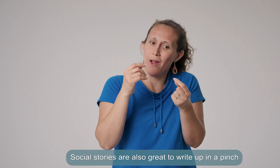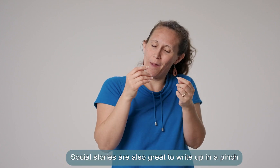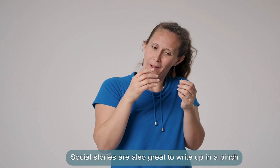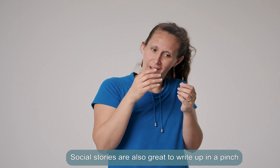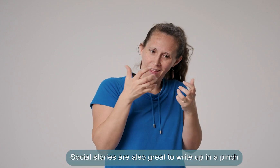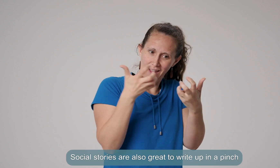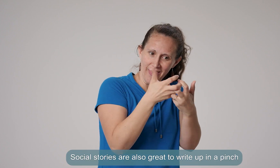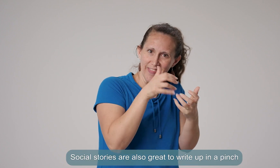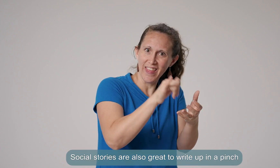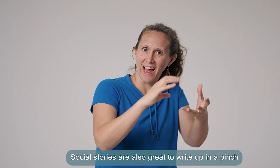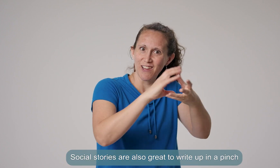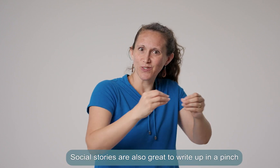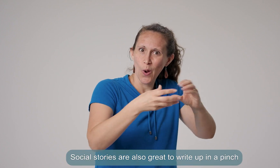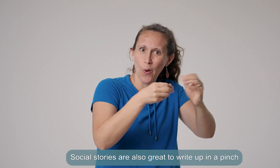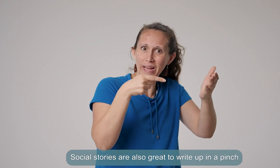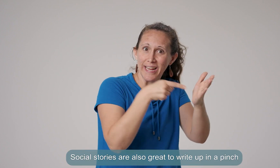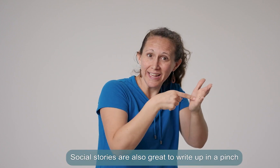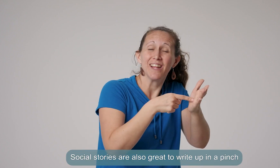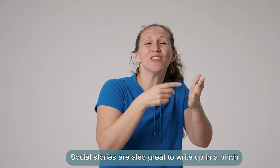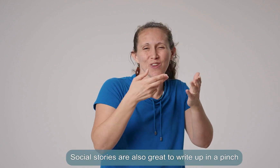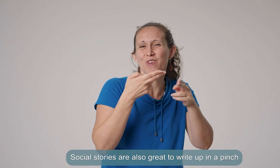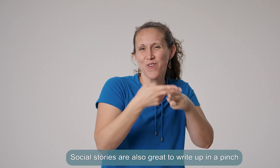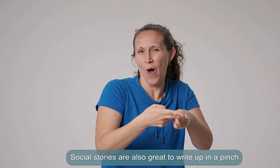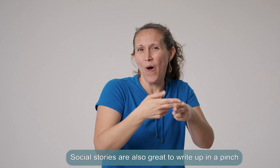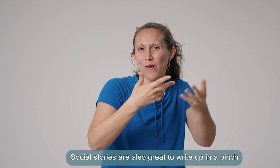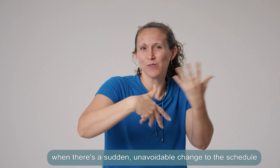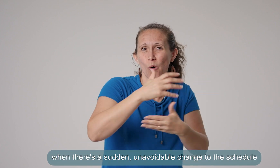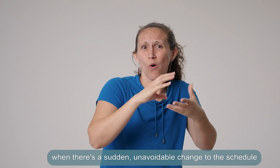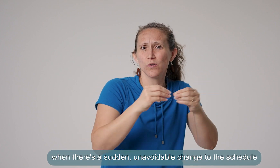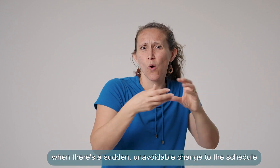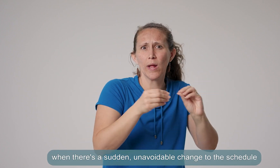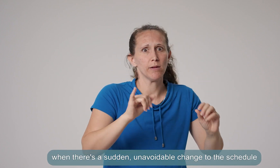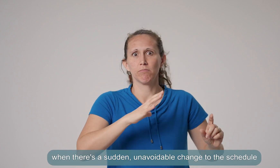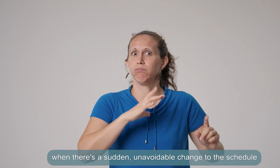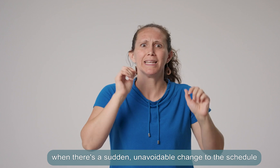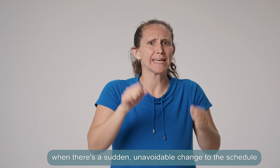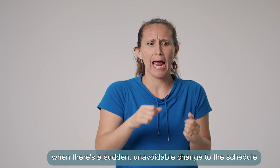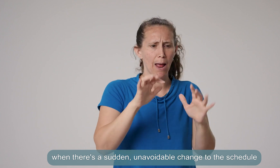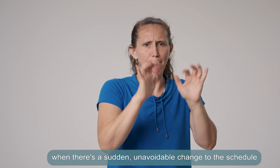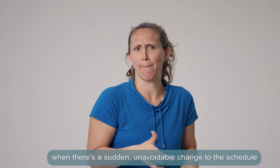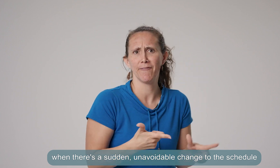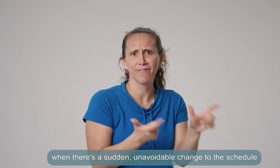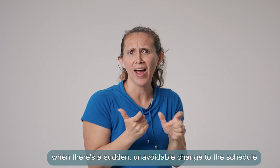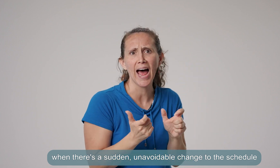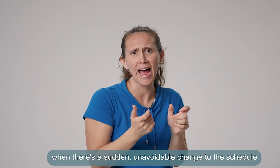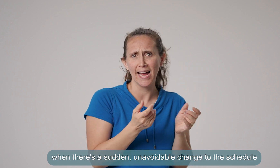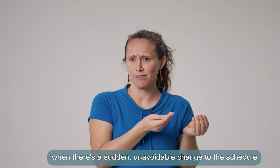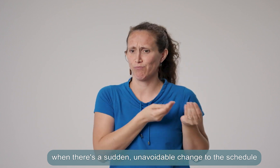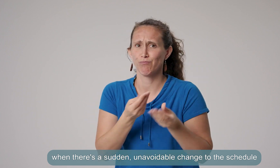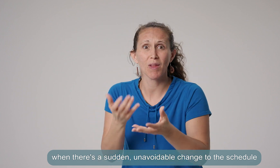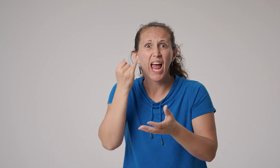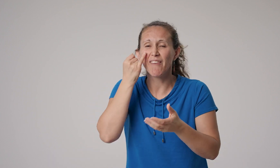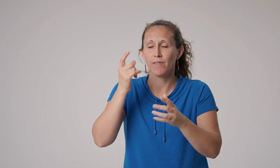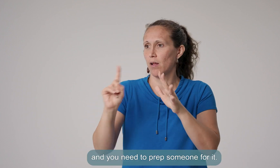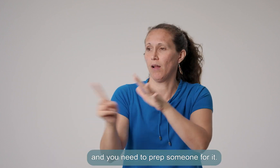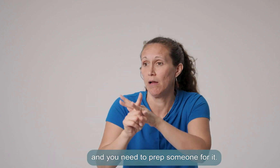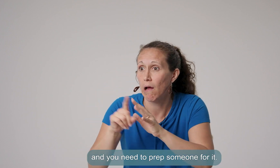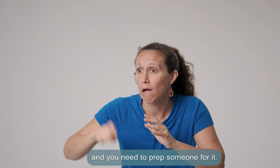Social stories are also great to write up in a pinch when there's a sudden, unavoidable change to the schedule and you need to